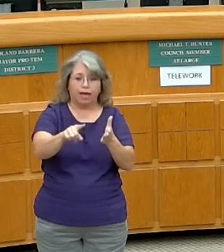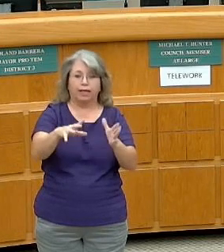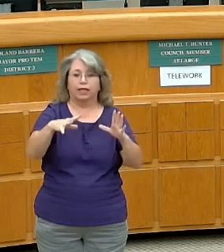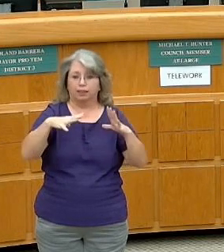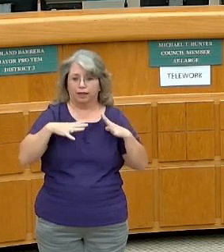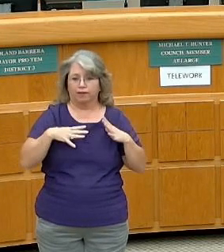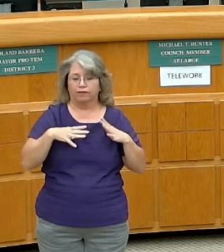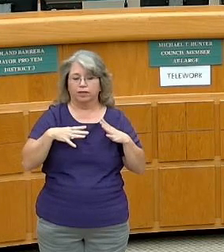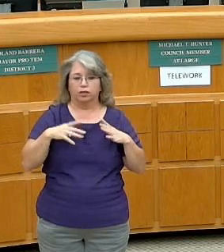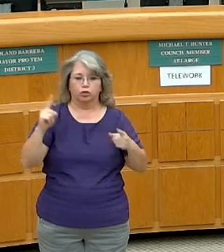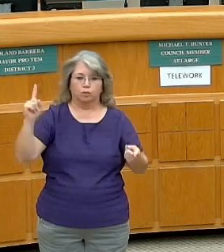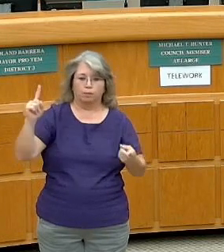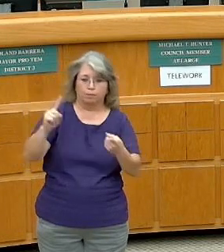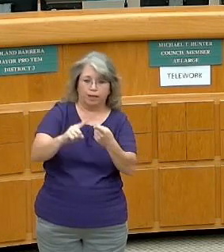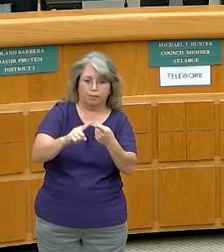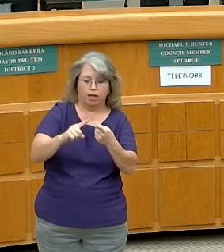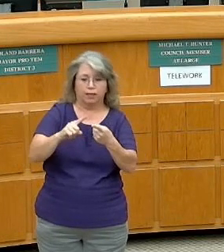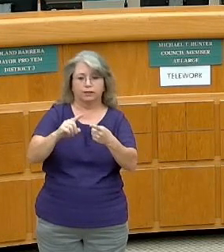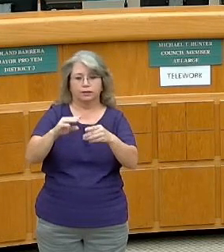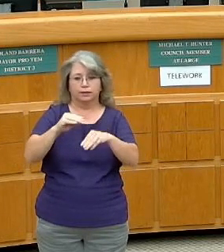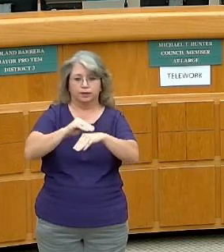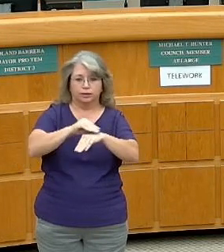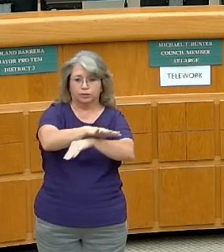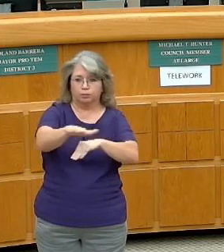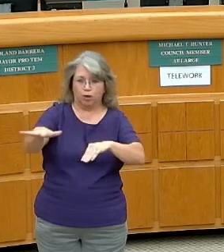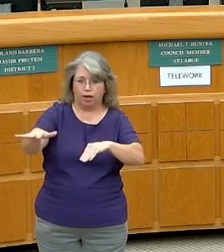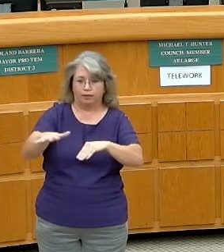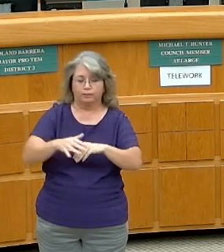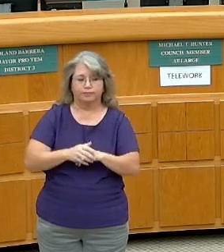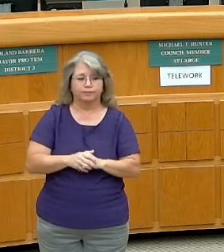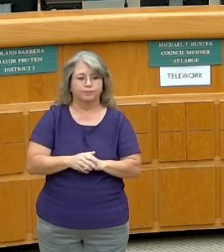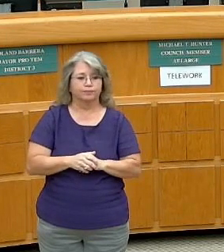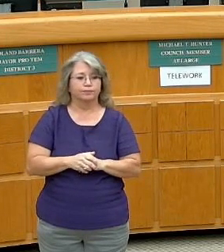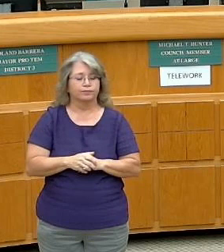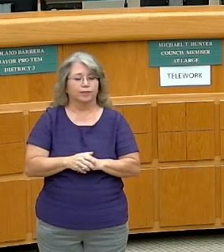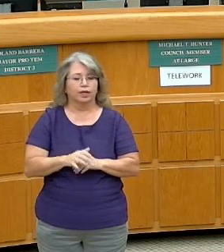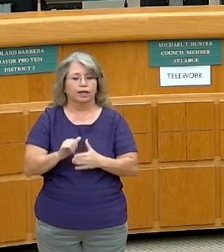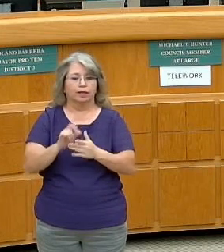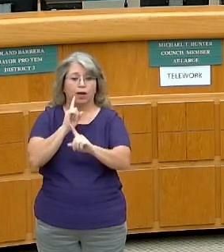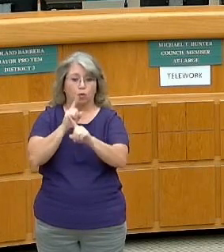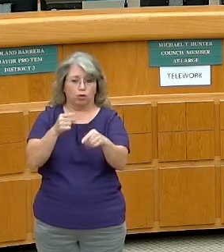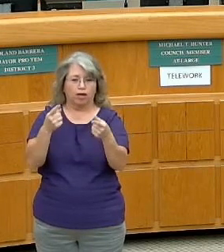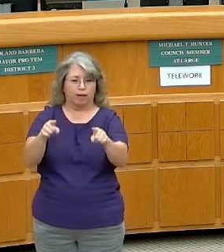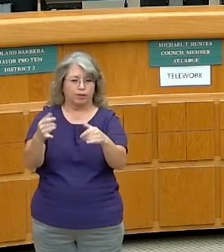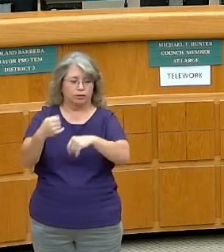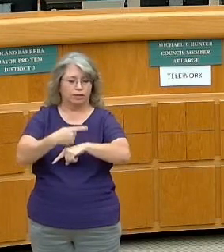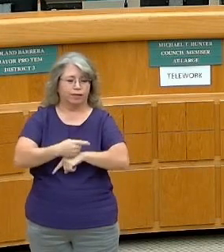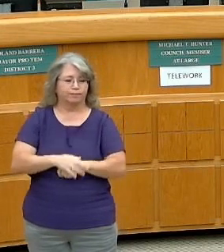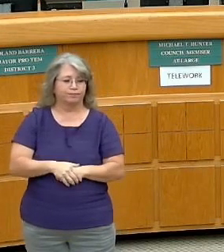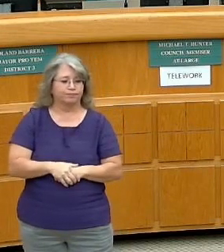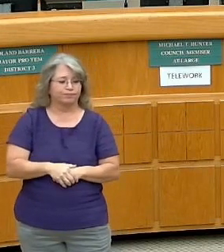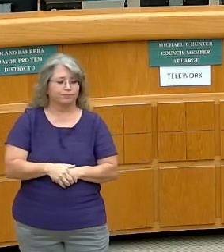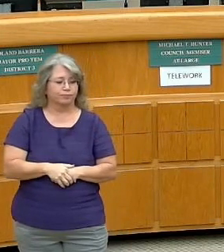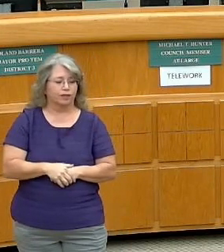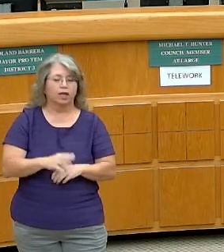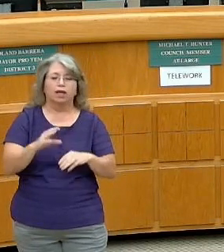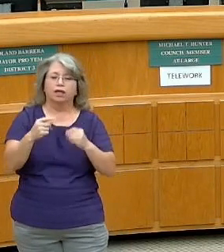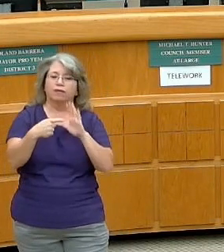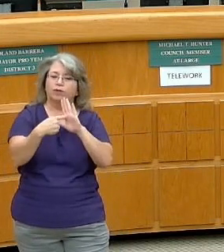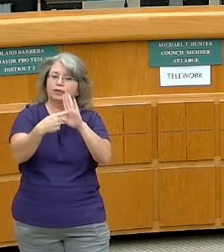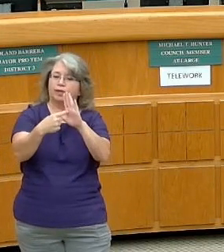the group mixing. That directive went out today, and as an example, at City Hall, where we have generally about 600